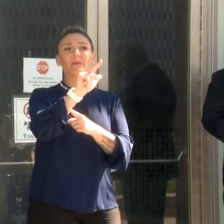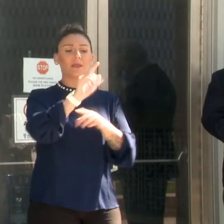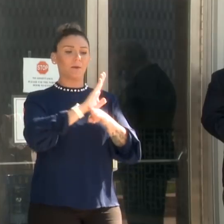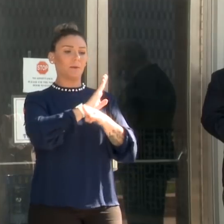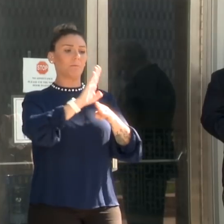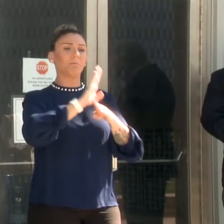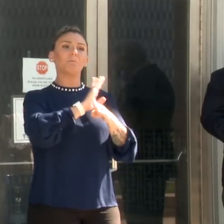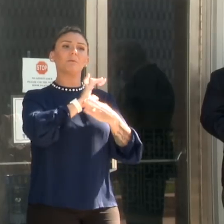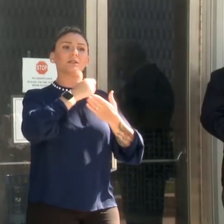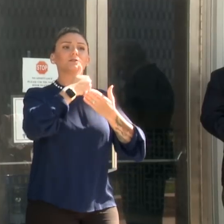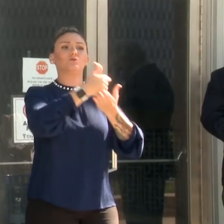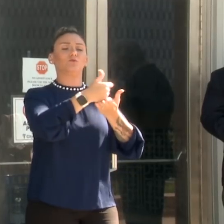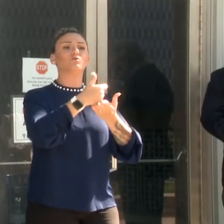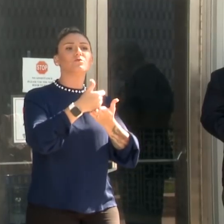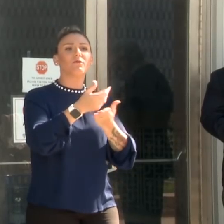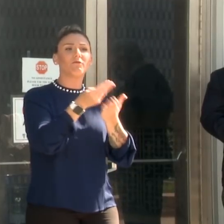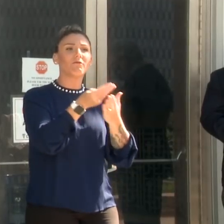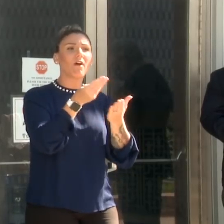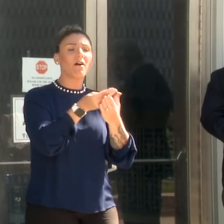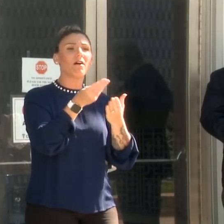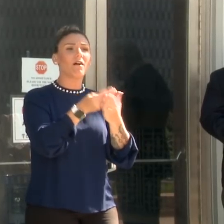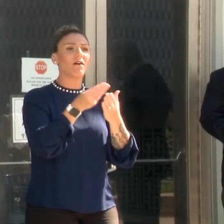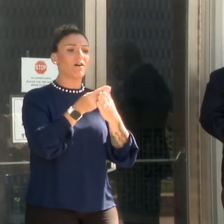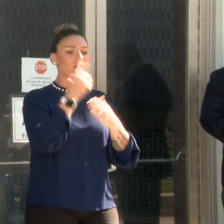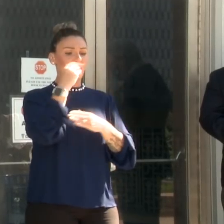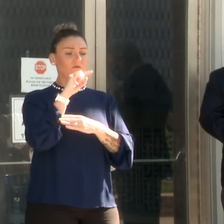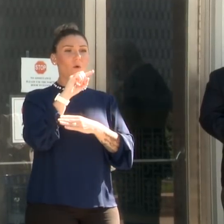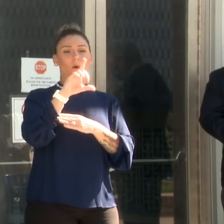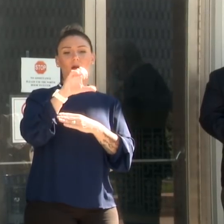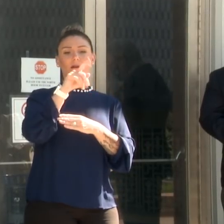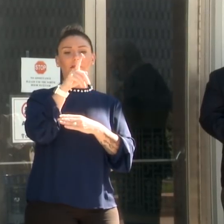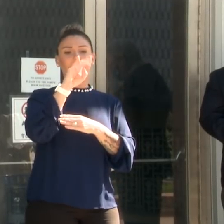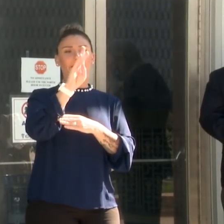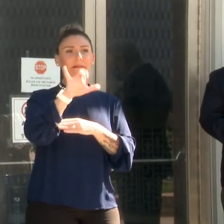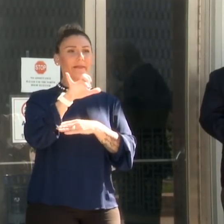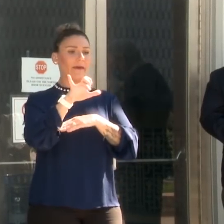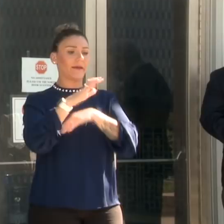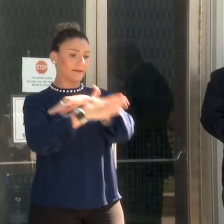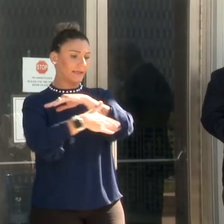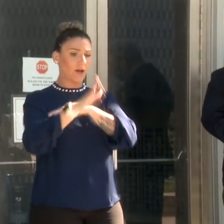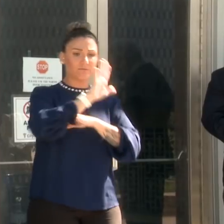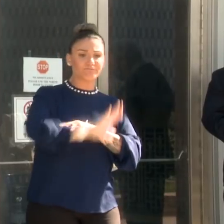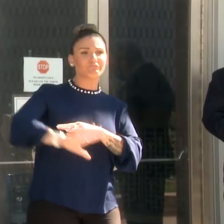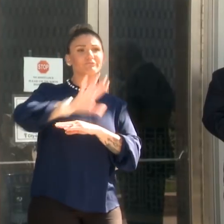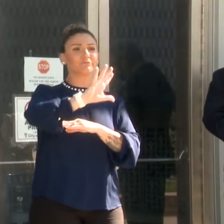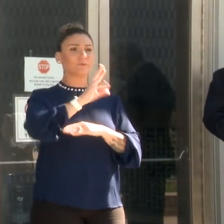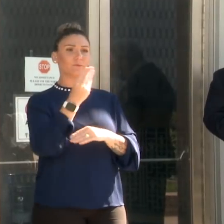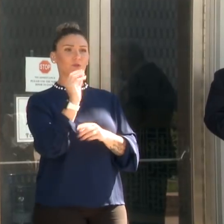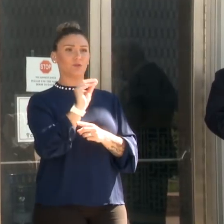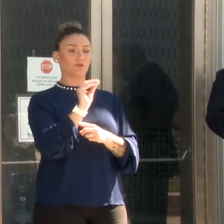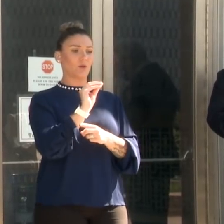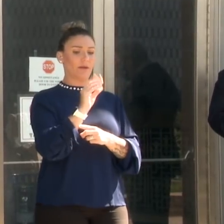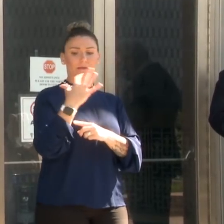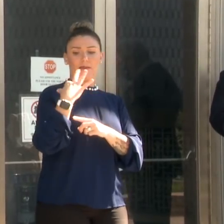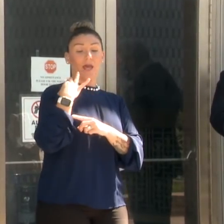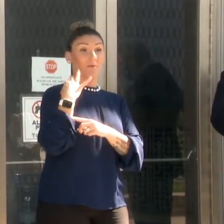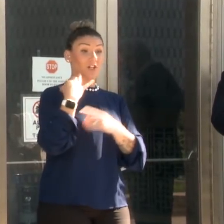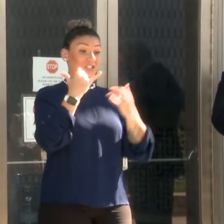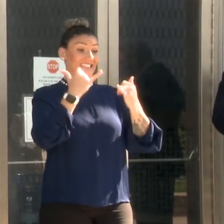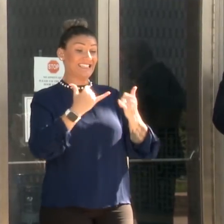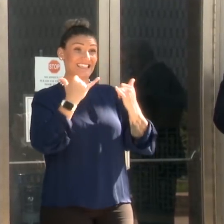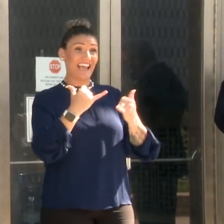relief fund for businesses in the Clay County portion of Kansas City, Missouri. Our applications are now live